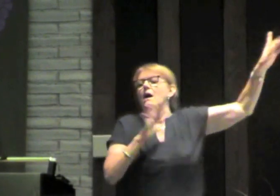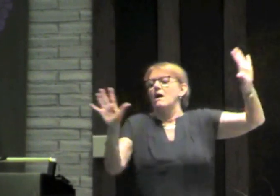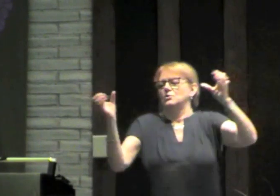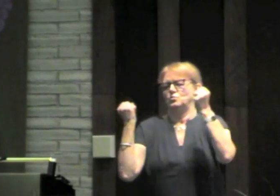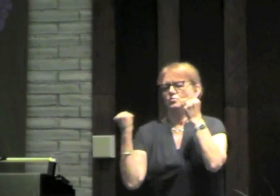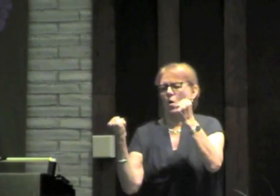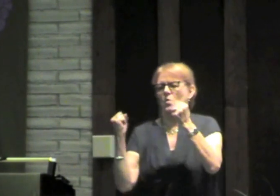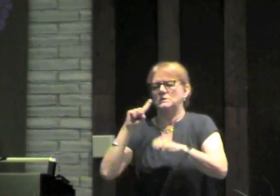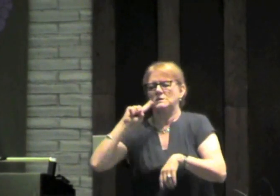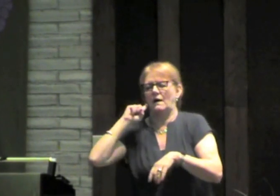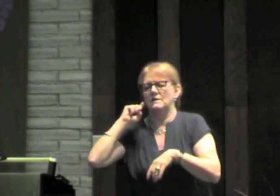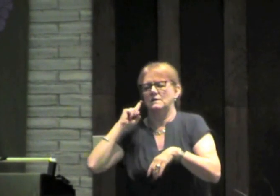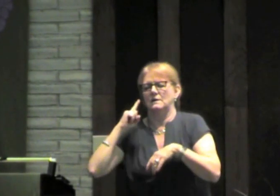I love this deaf lady.